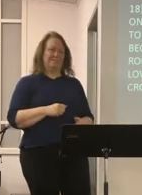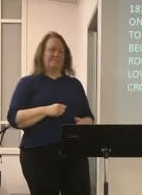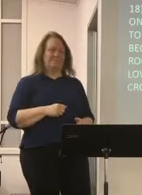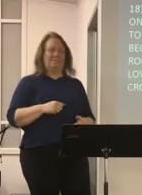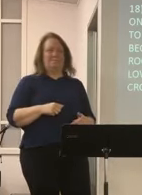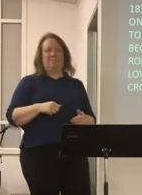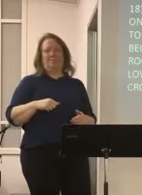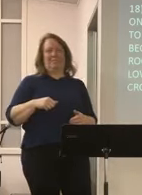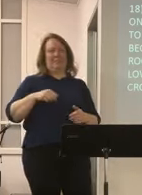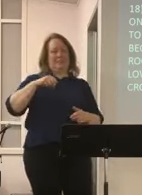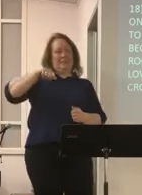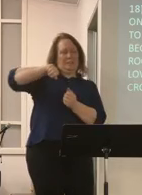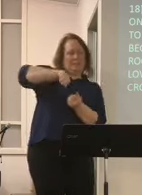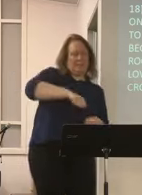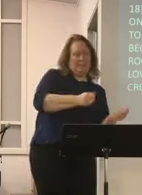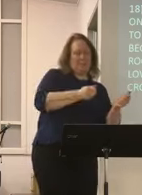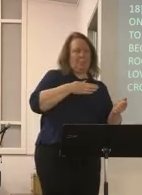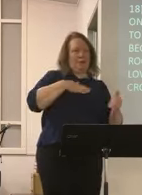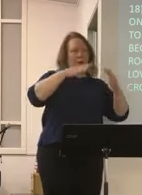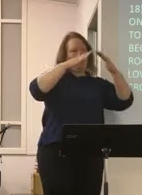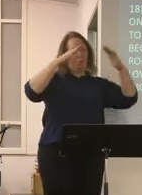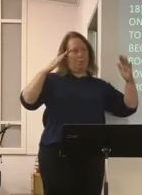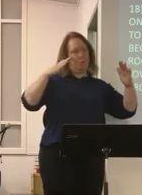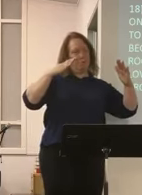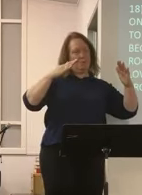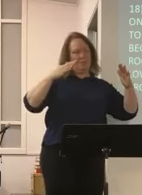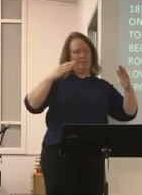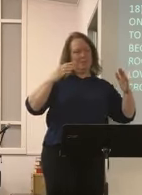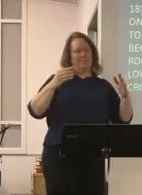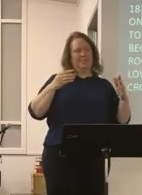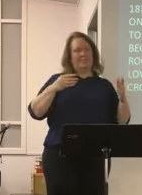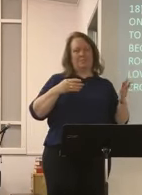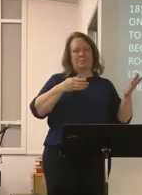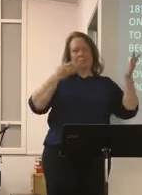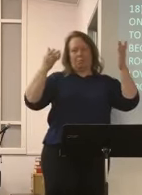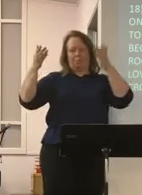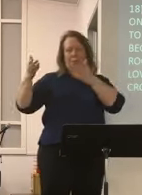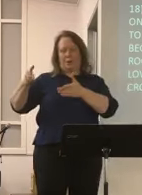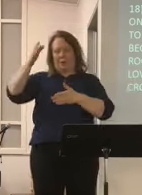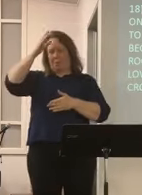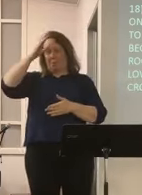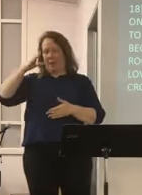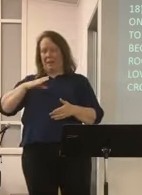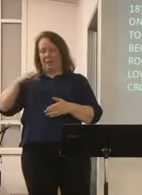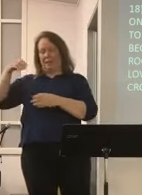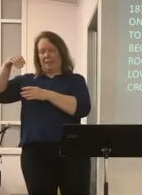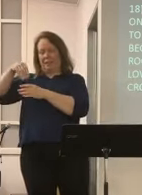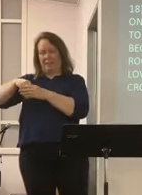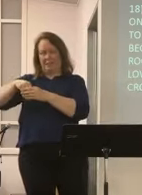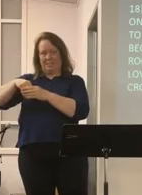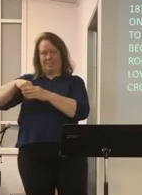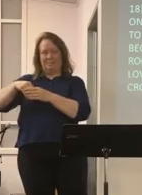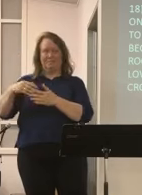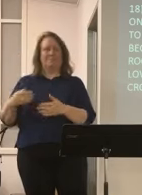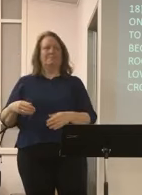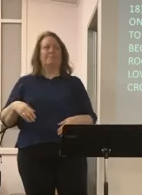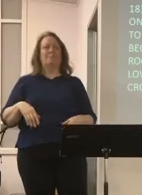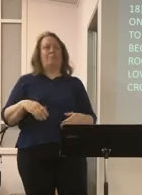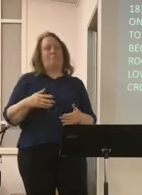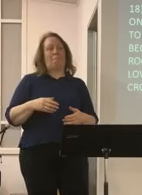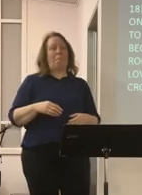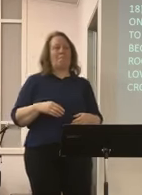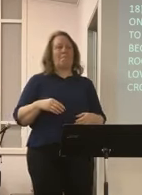You're going to tear up my roof to get somebody in my house, right? There's nothing